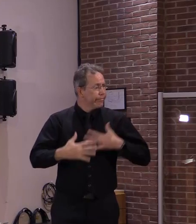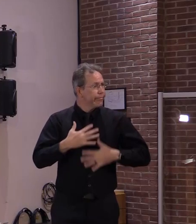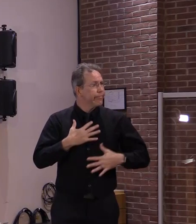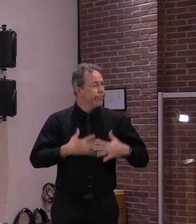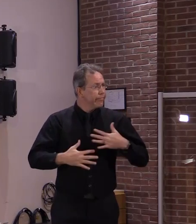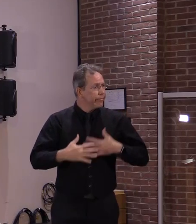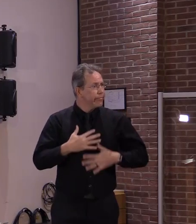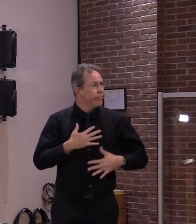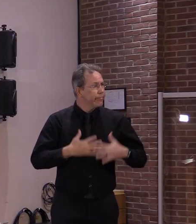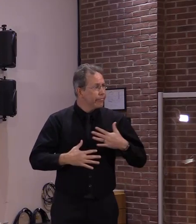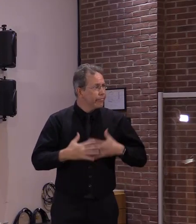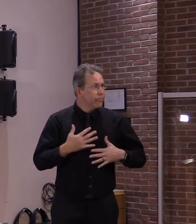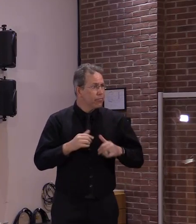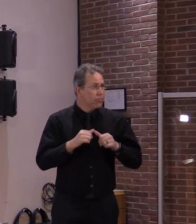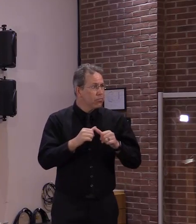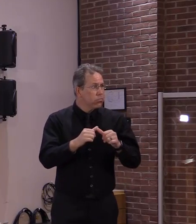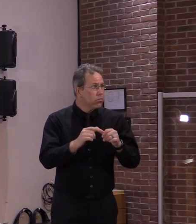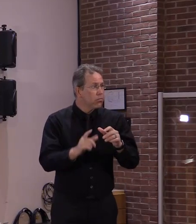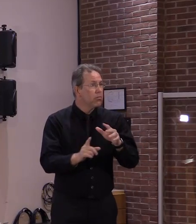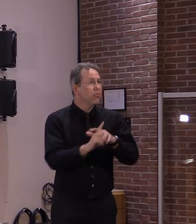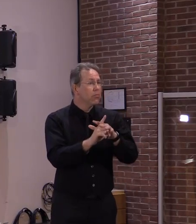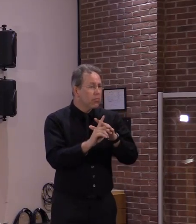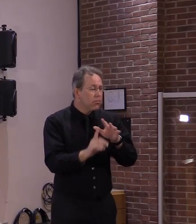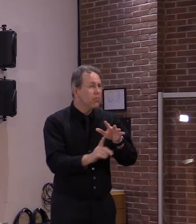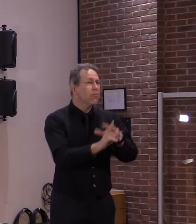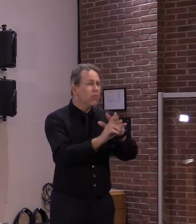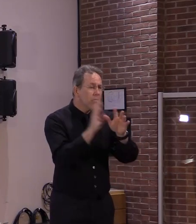basis in the individual's own immune system.